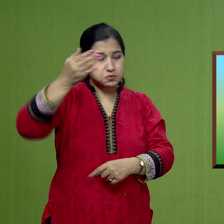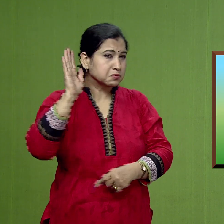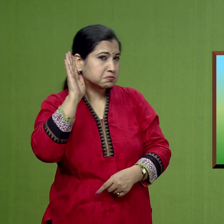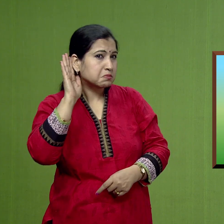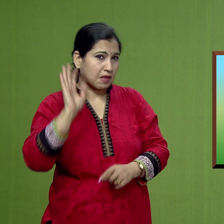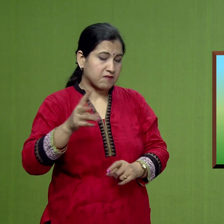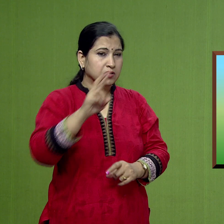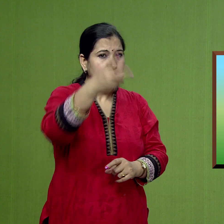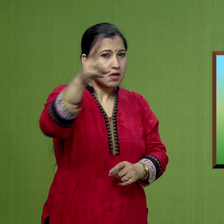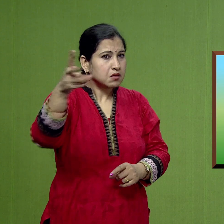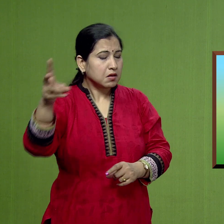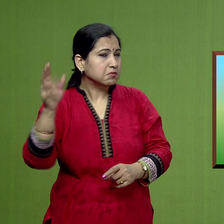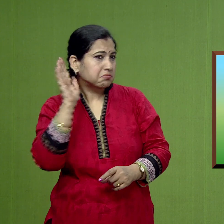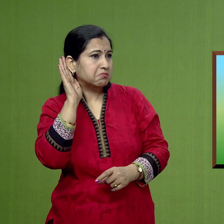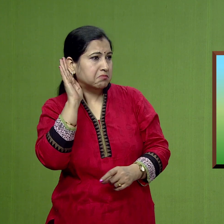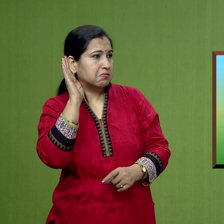some or the other sources.